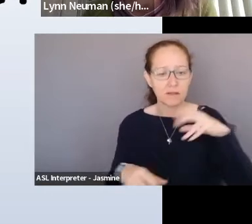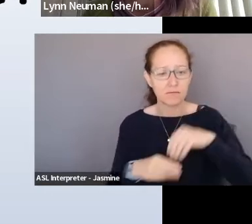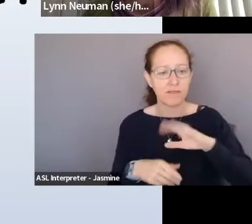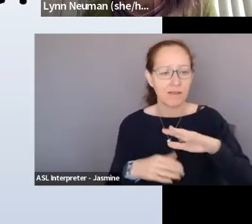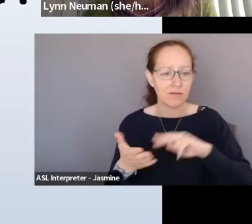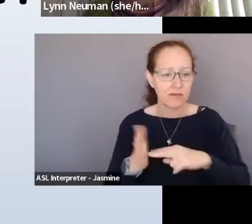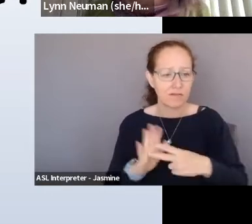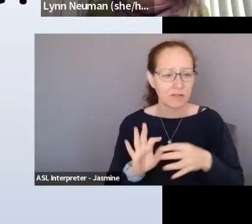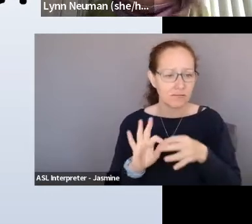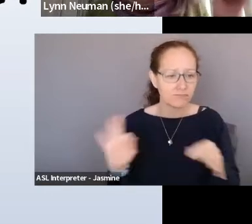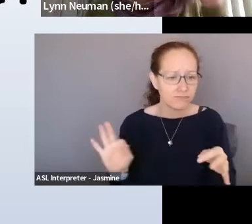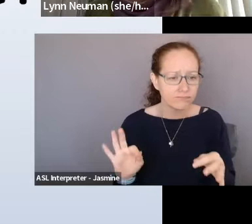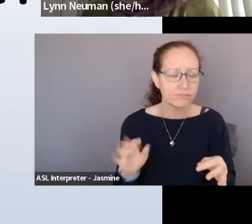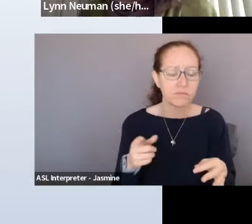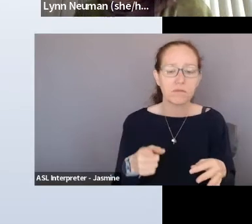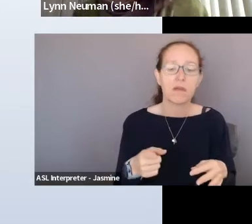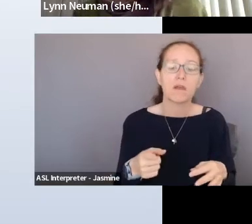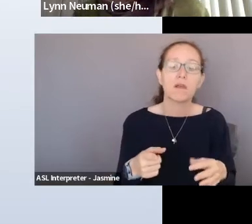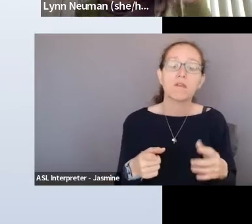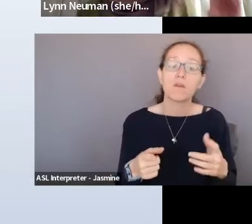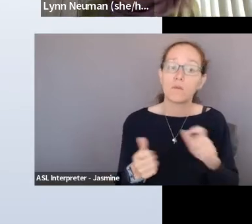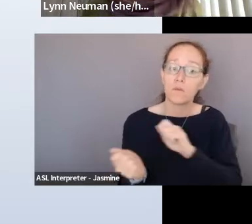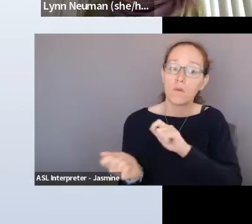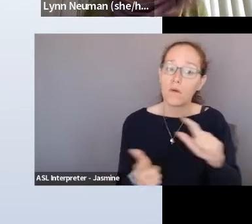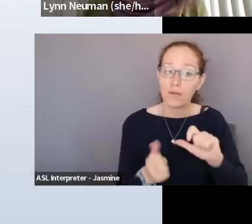definitions. Next slide, please.